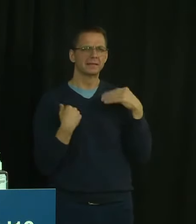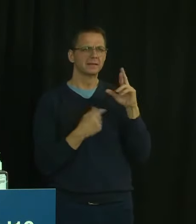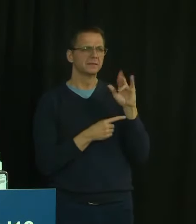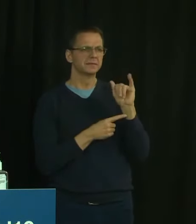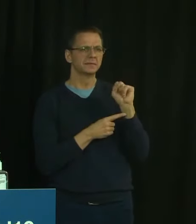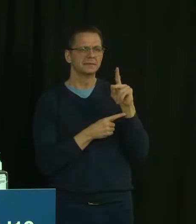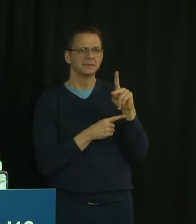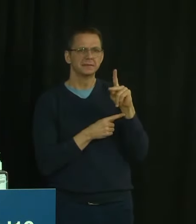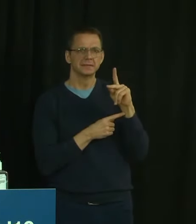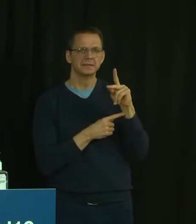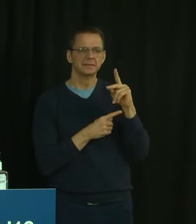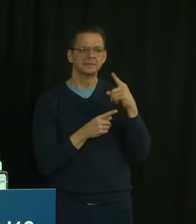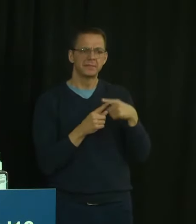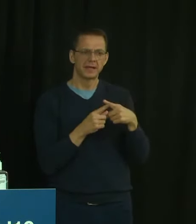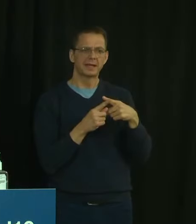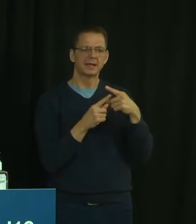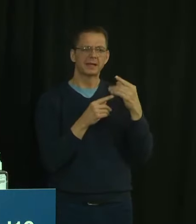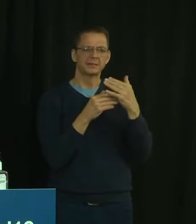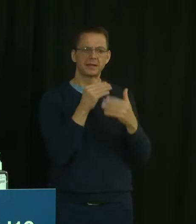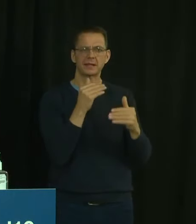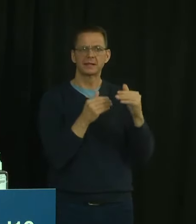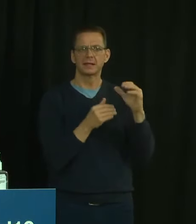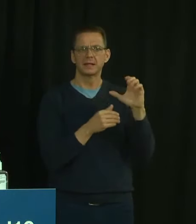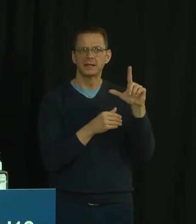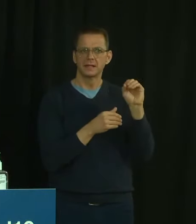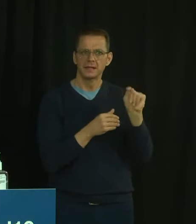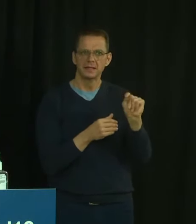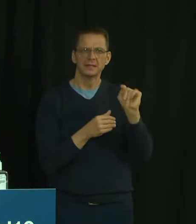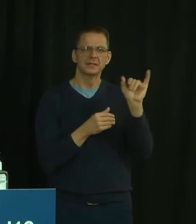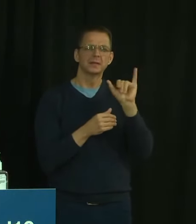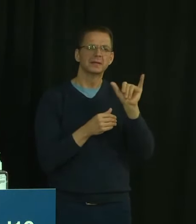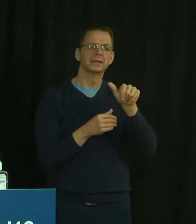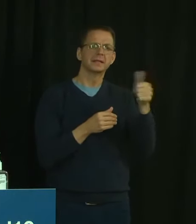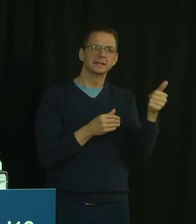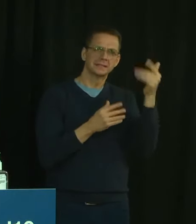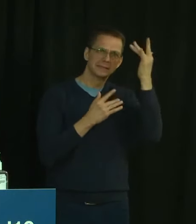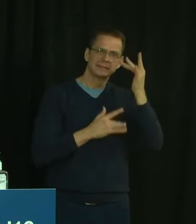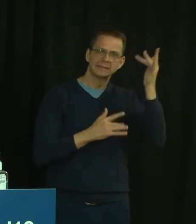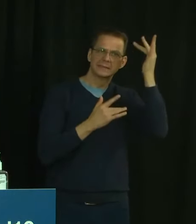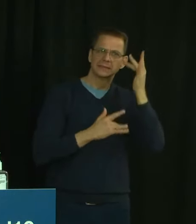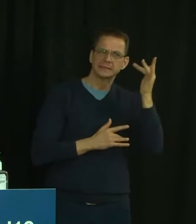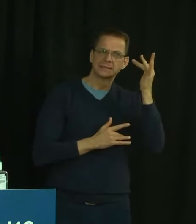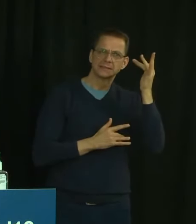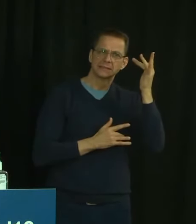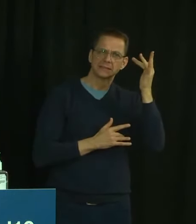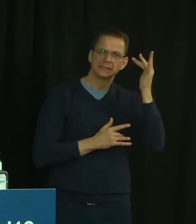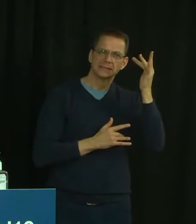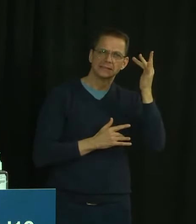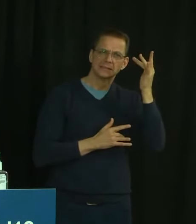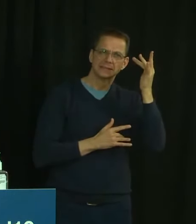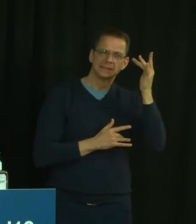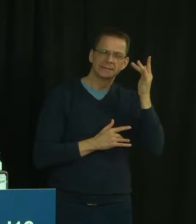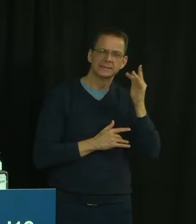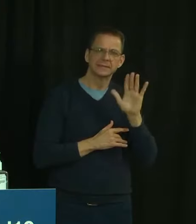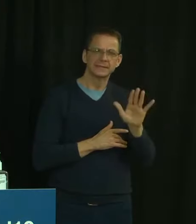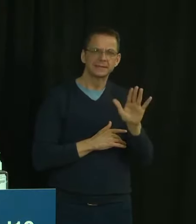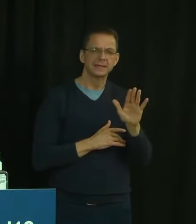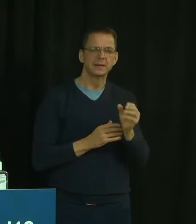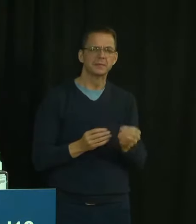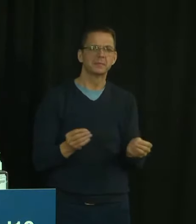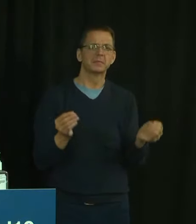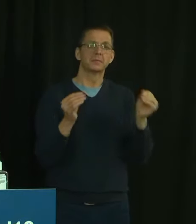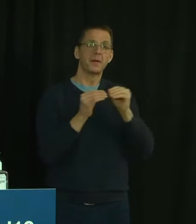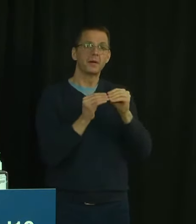the benefits of getting the vaccine far outweigh the small potential risks in groups more likely to have severe outcomes